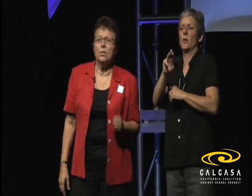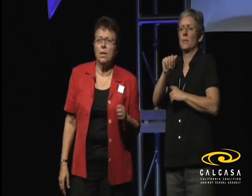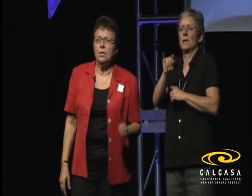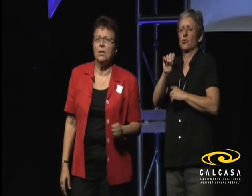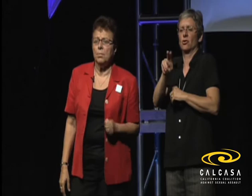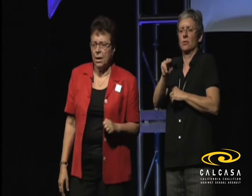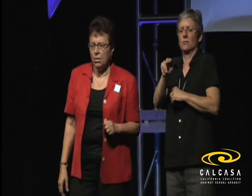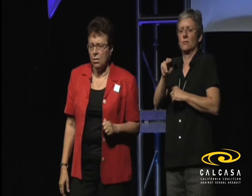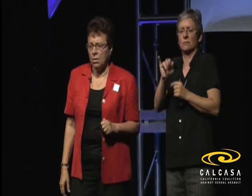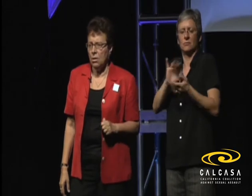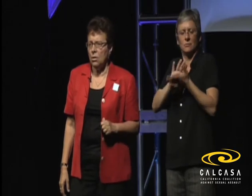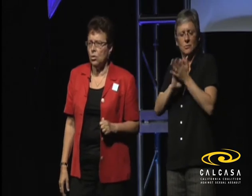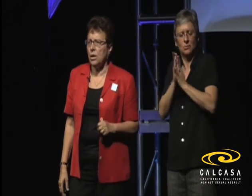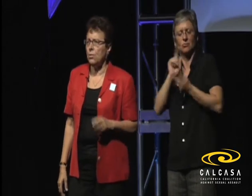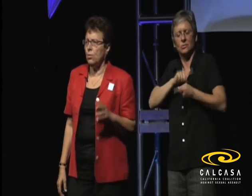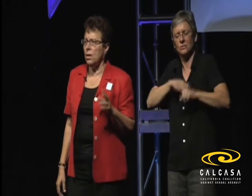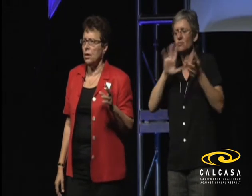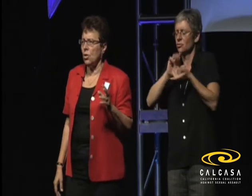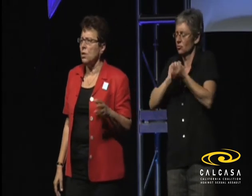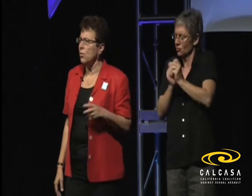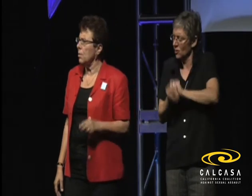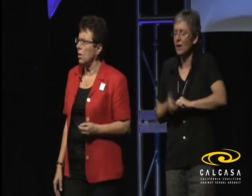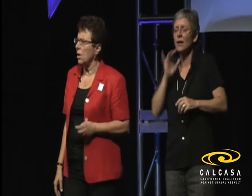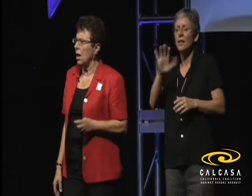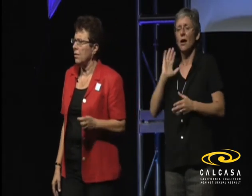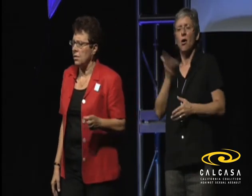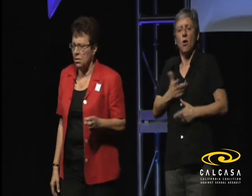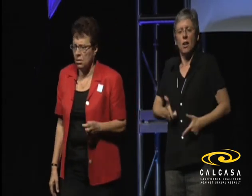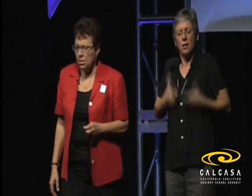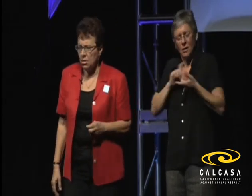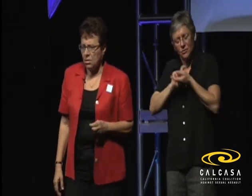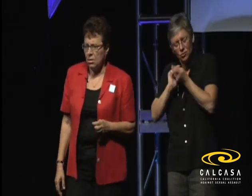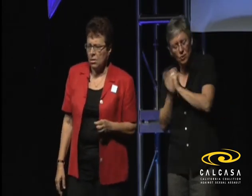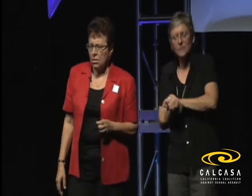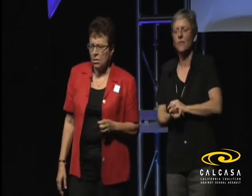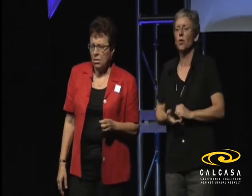is fundamentally about. Transforming our lives,